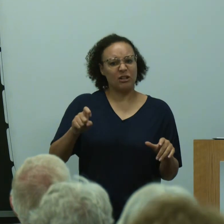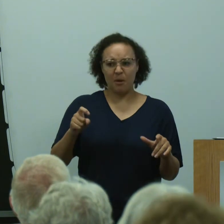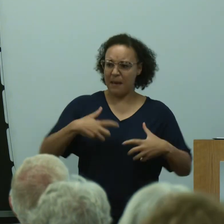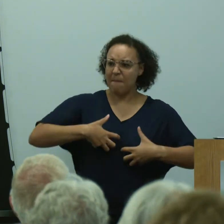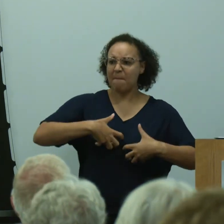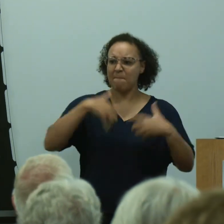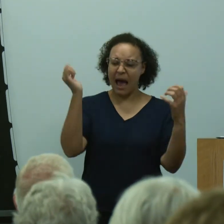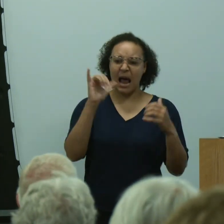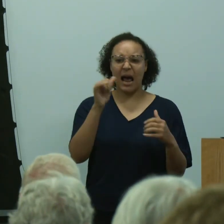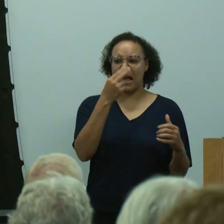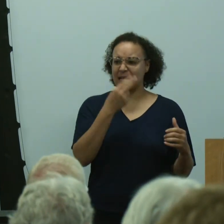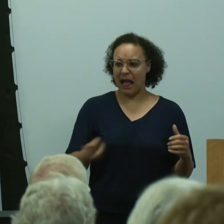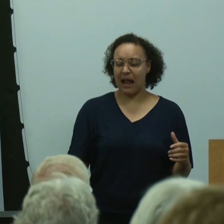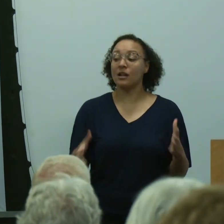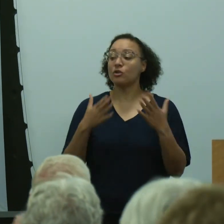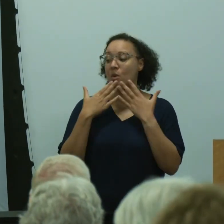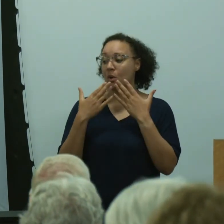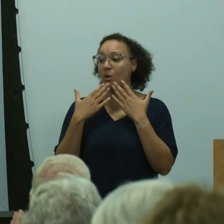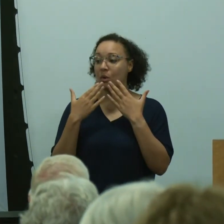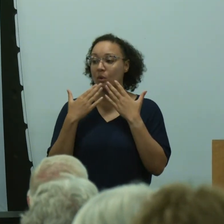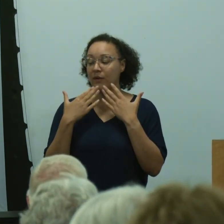very much.